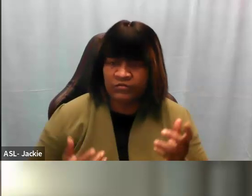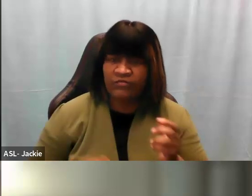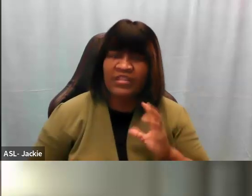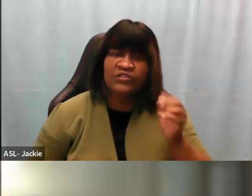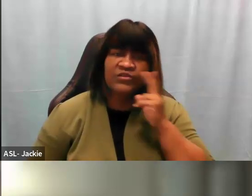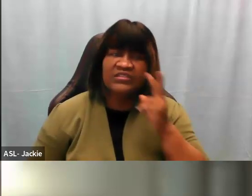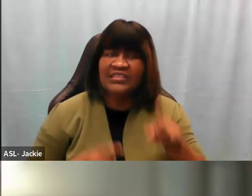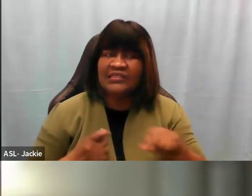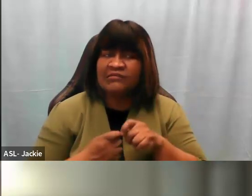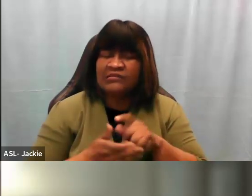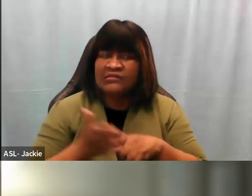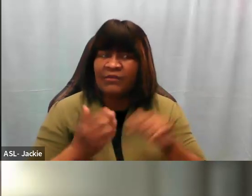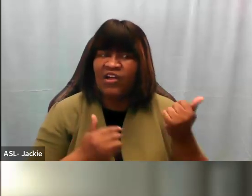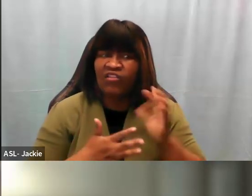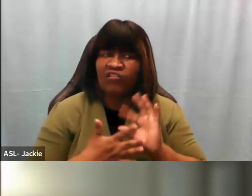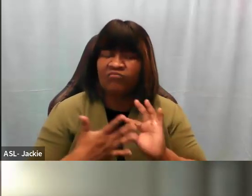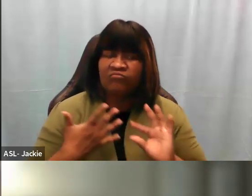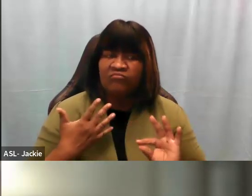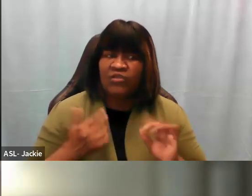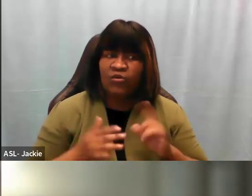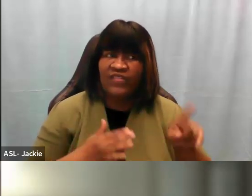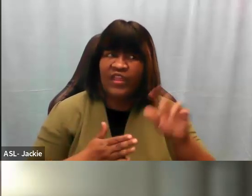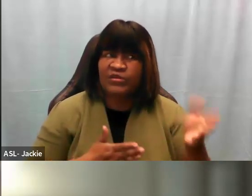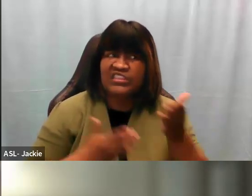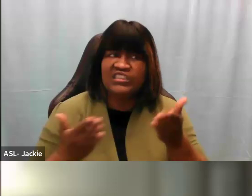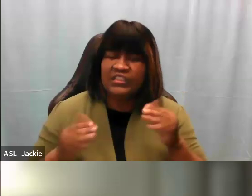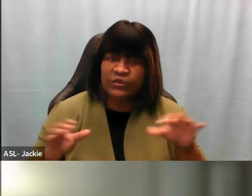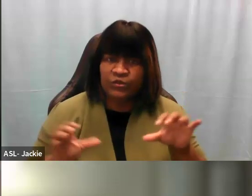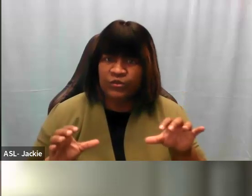to see what some of the options that they would even suggest.